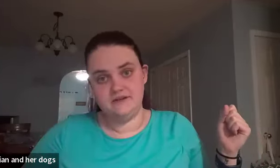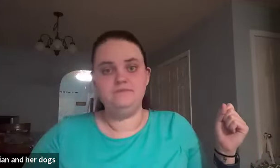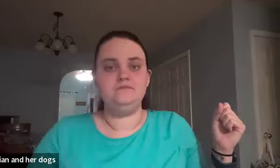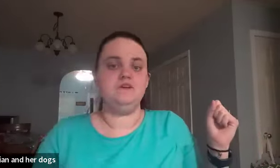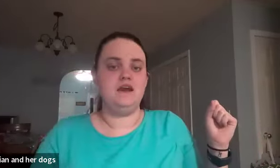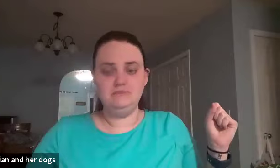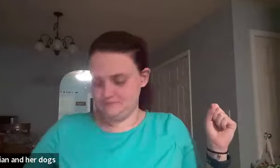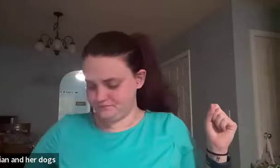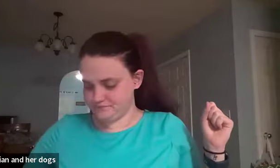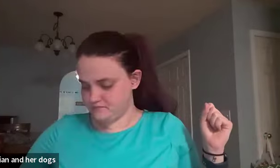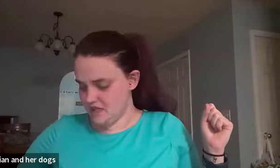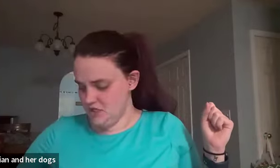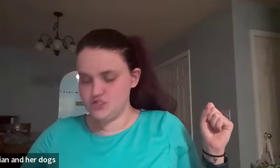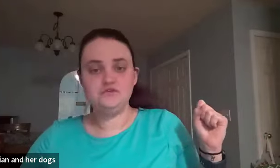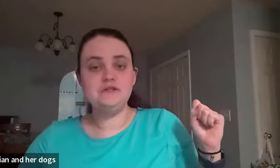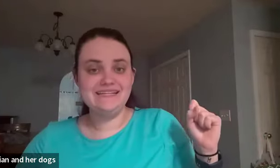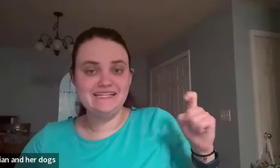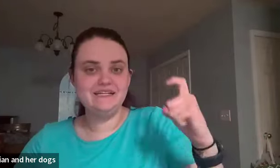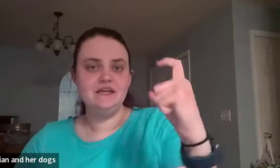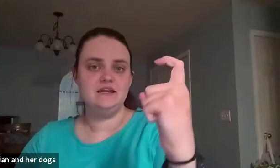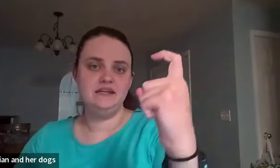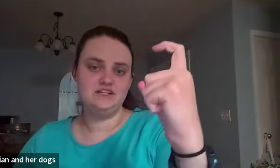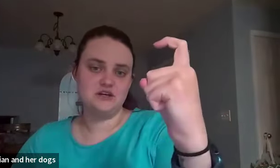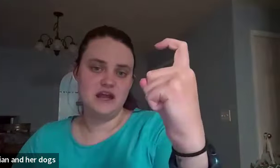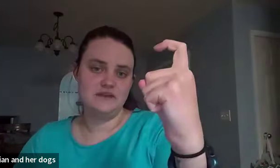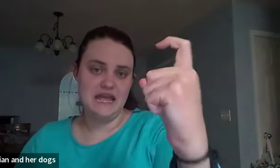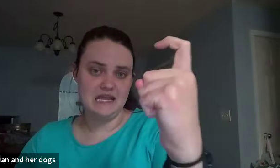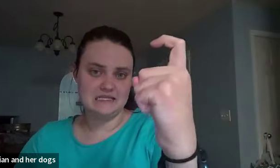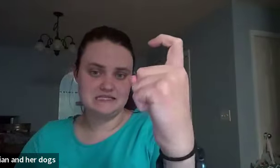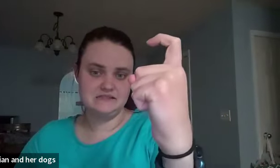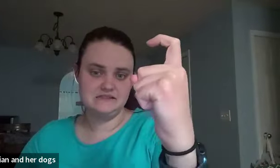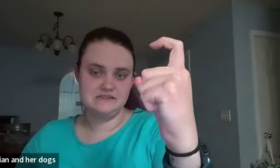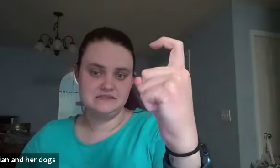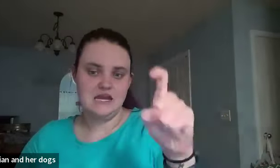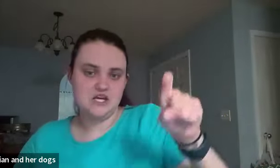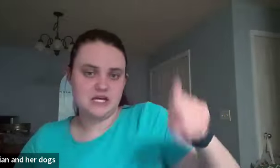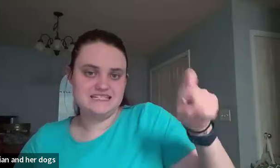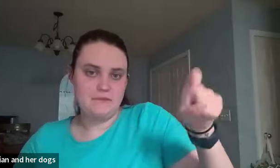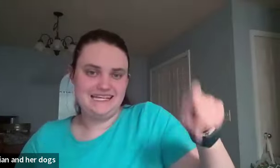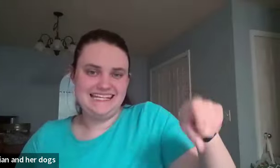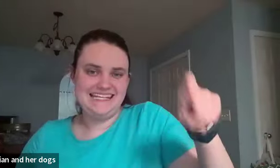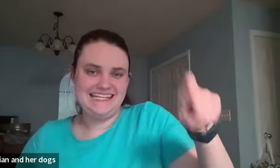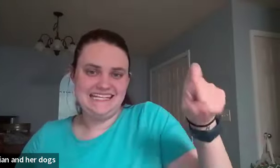need. Okay. So for need is you're going to have an X and you're going to tap it